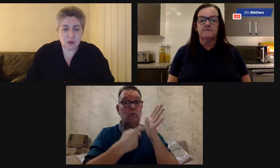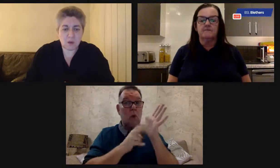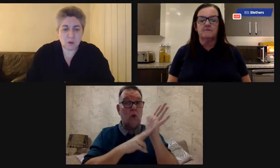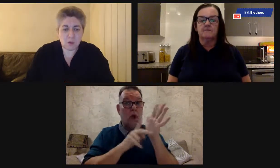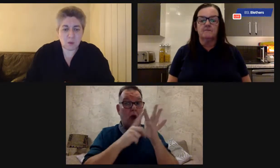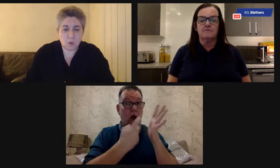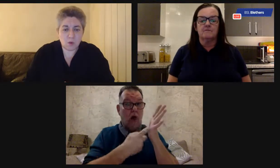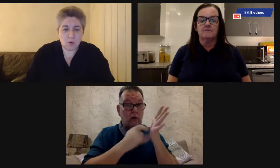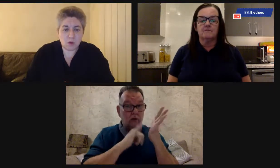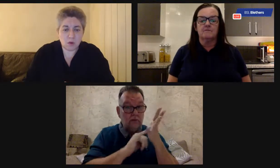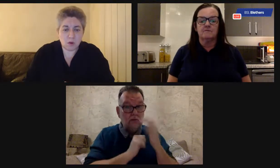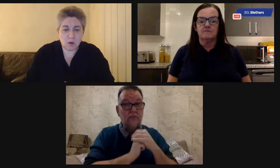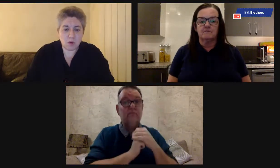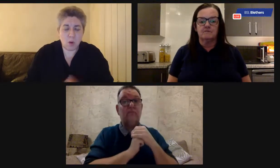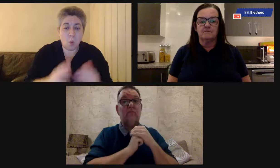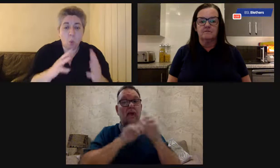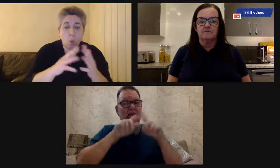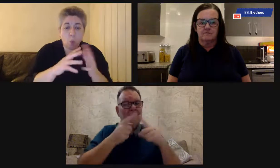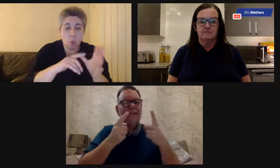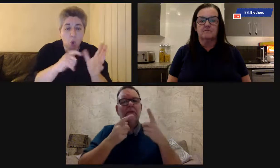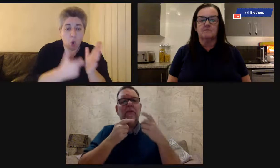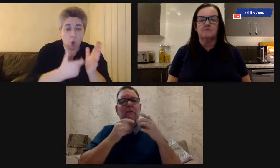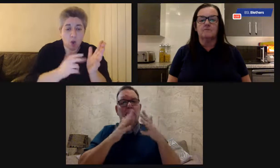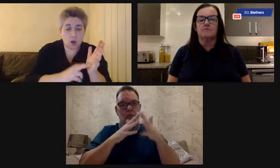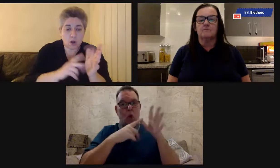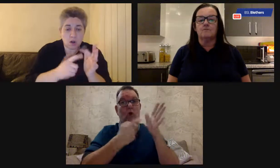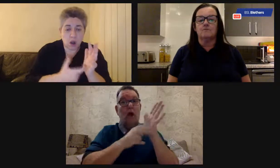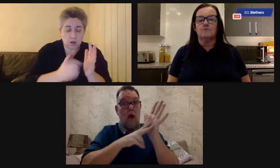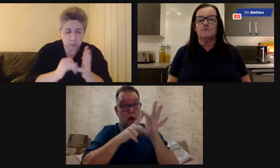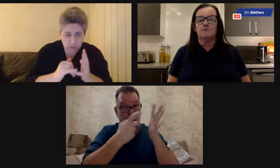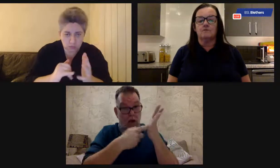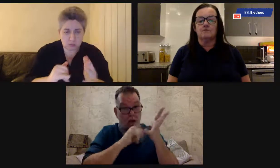Because they're quite large venues. Uh,